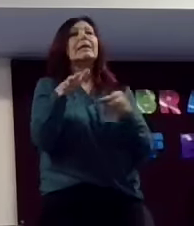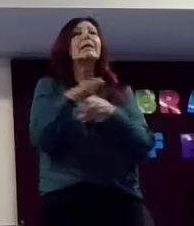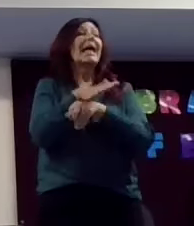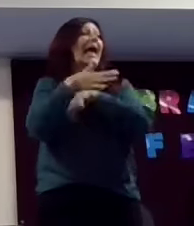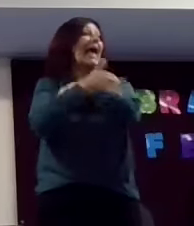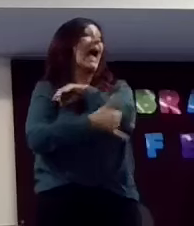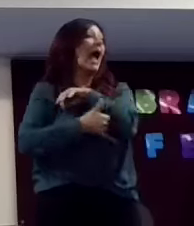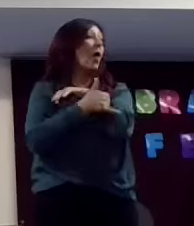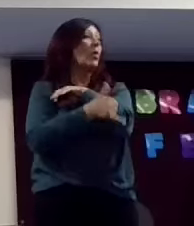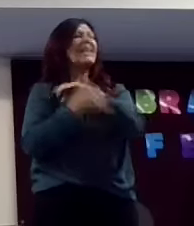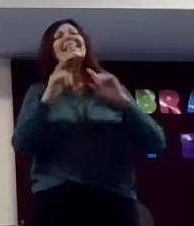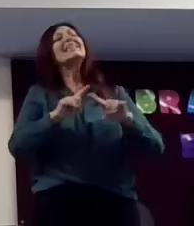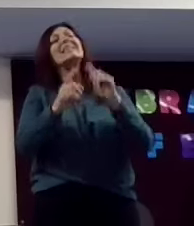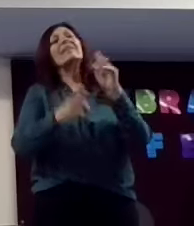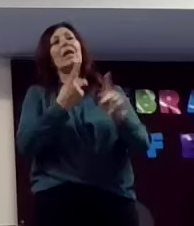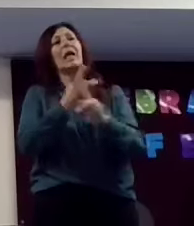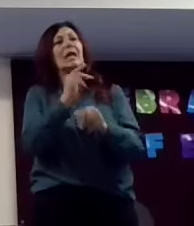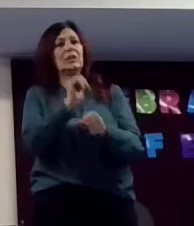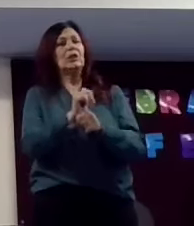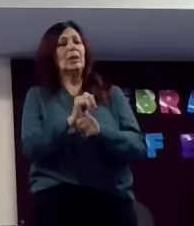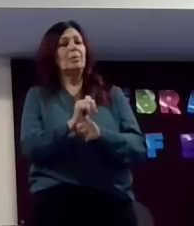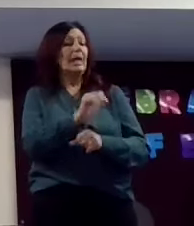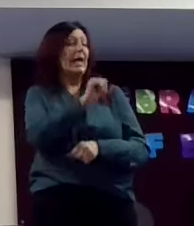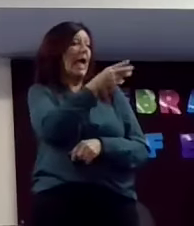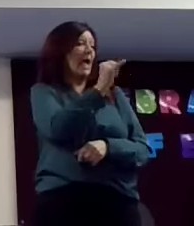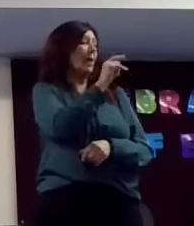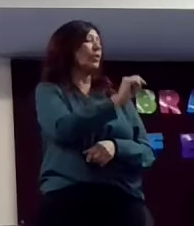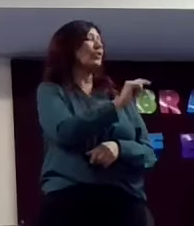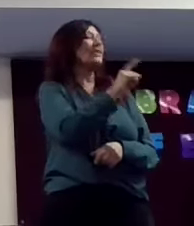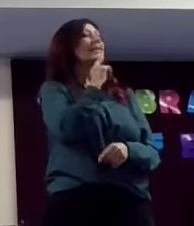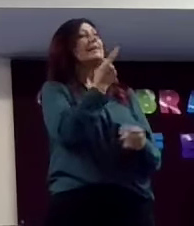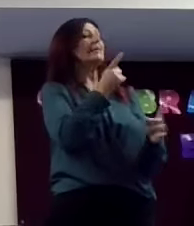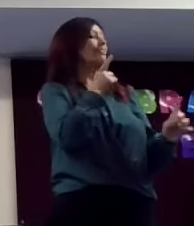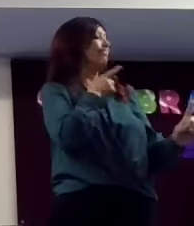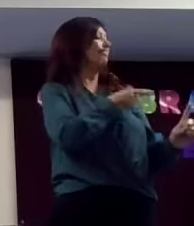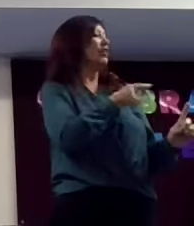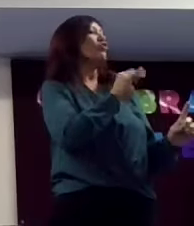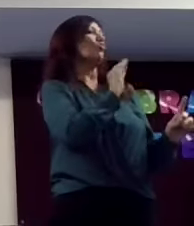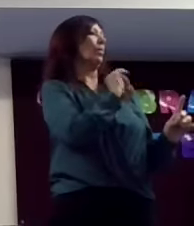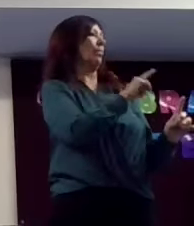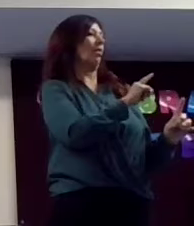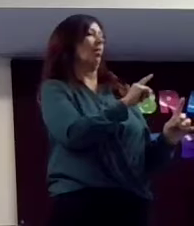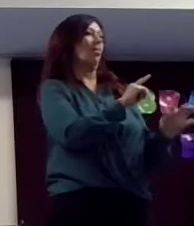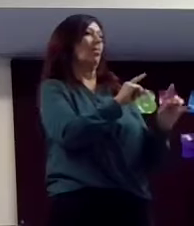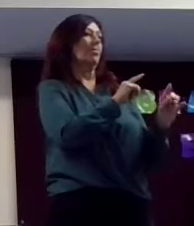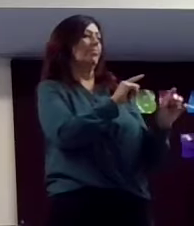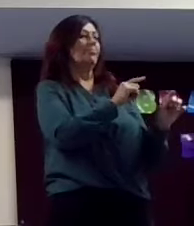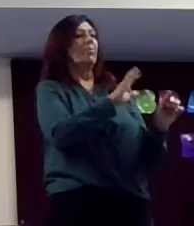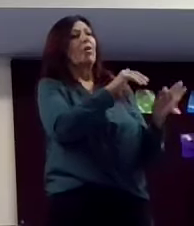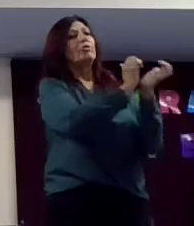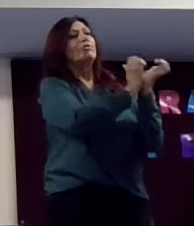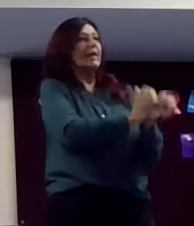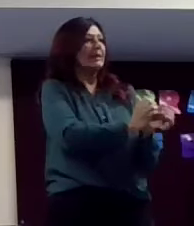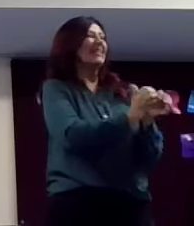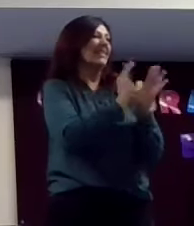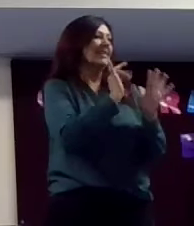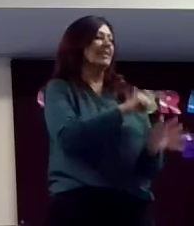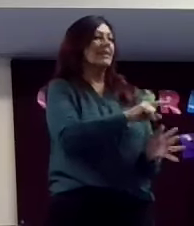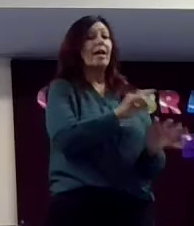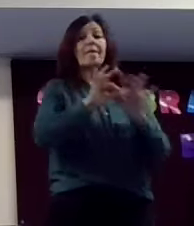entire county, and it's a different type of work. In Amherst, it's almost exclusively criminal, so all arrests that